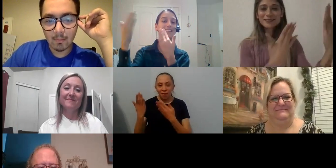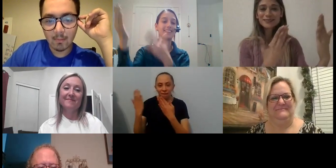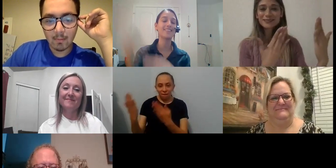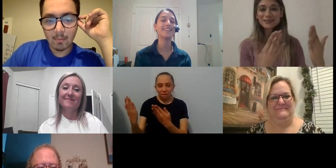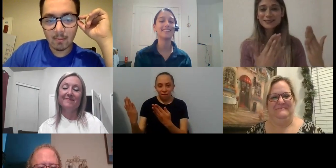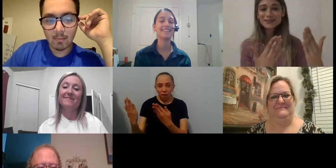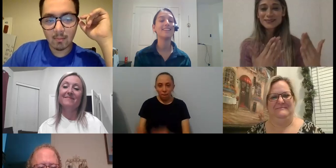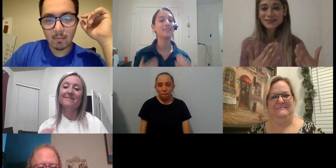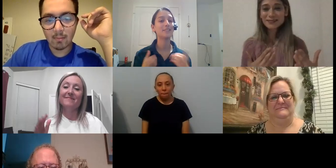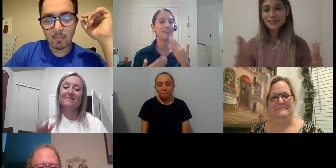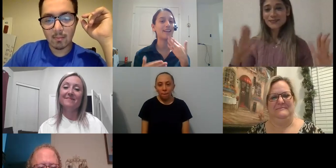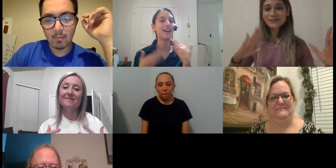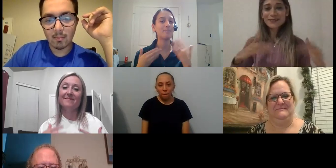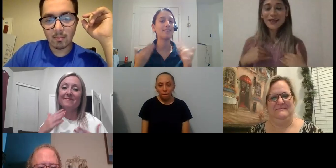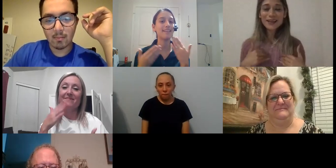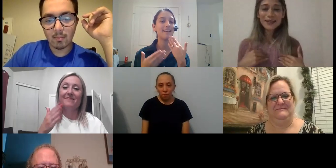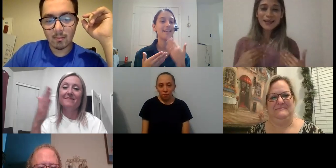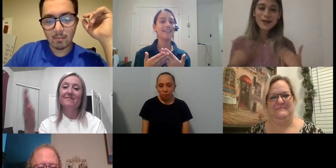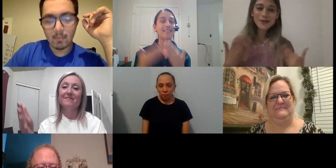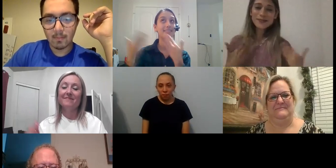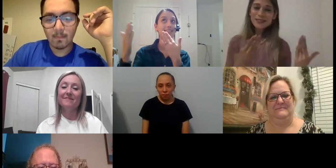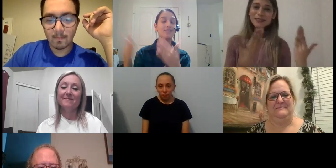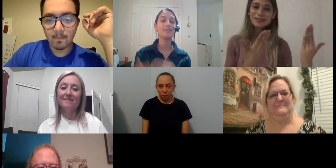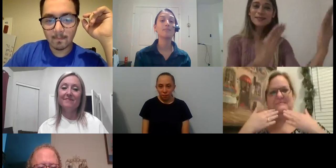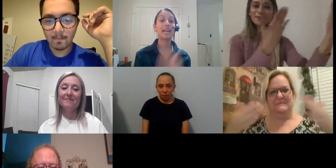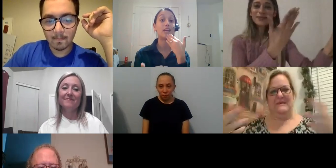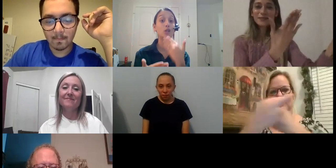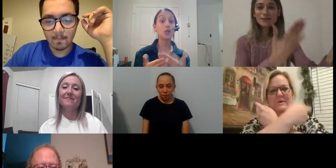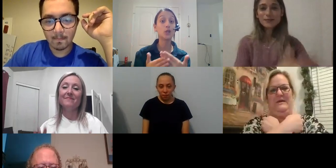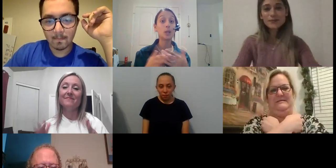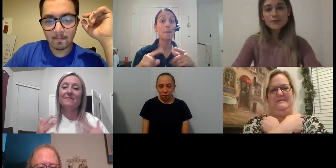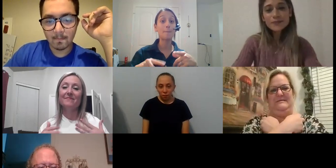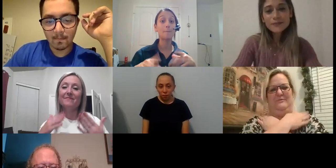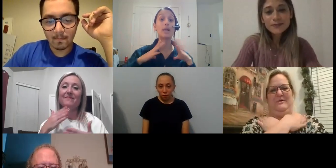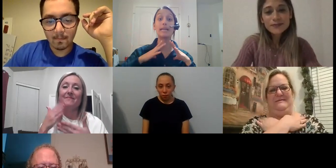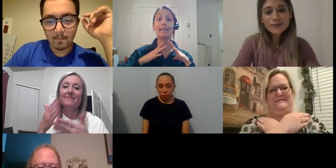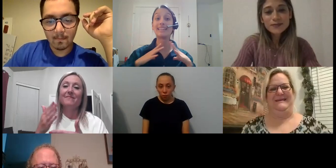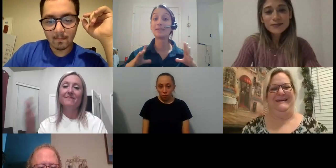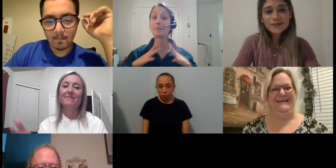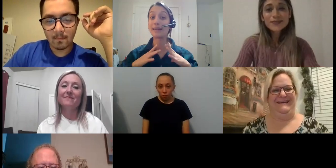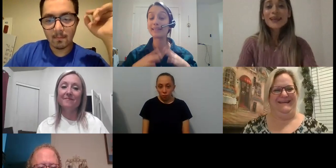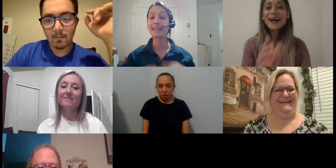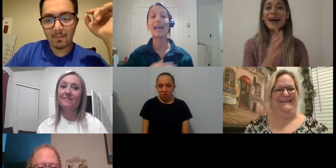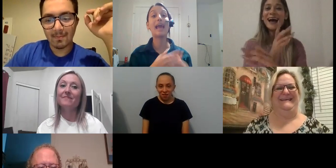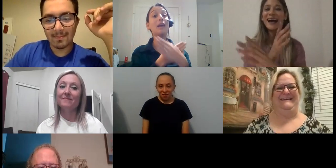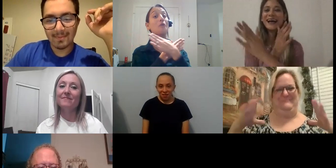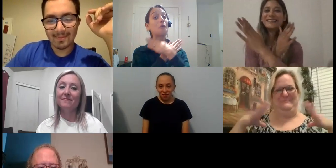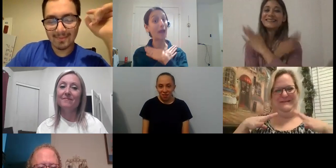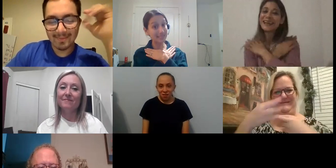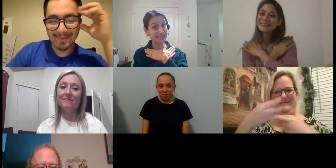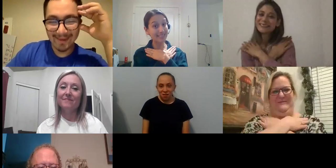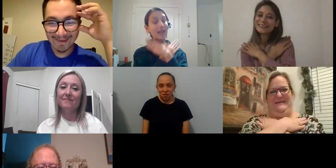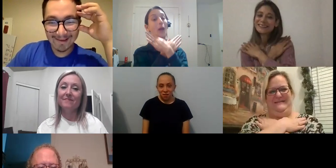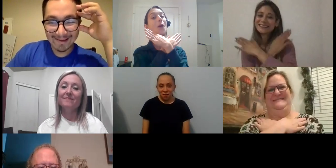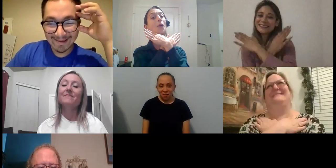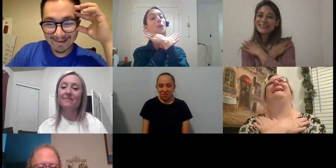for Thanksgiving. Yeah. So have a happy Thanksgiving and a And good rest. break. And